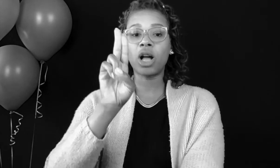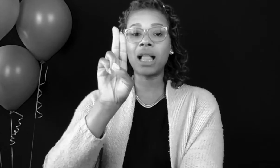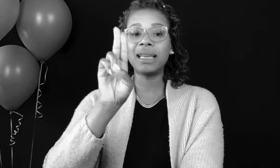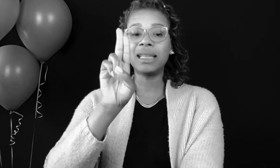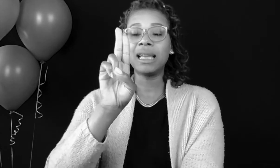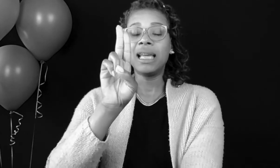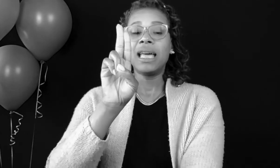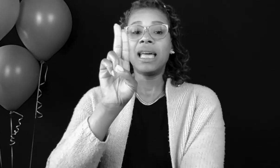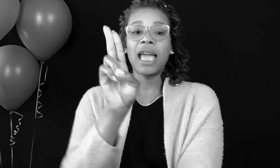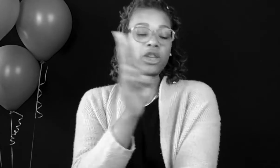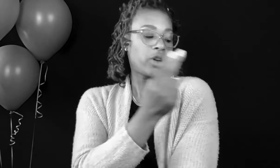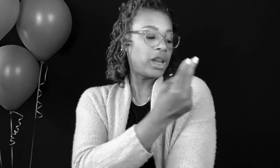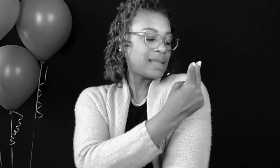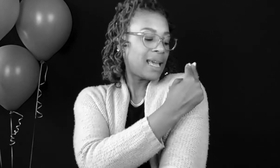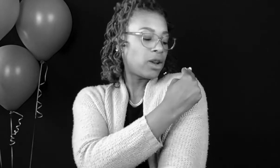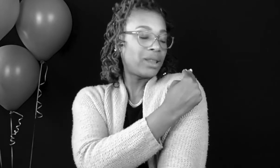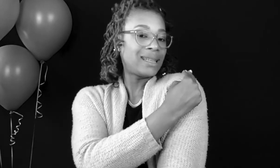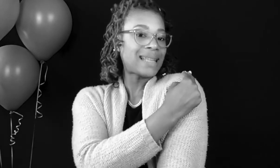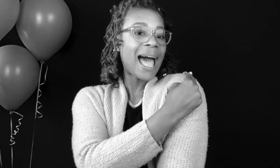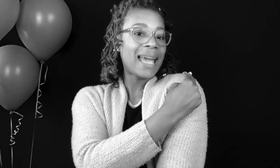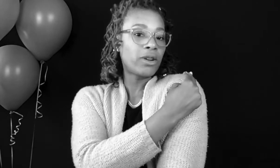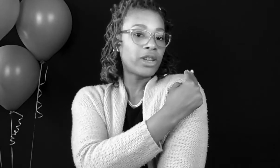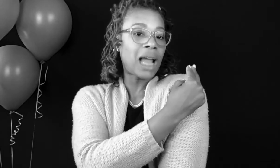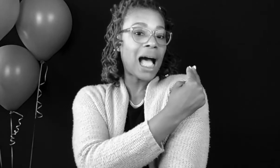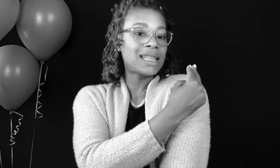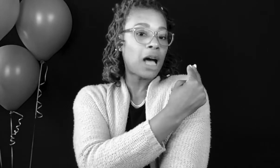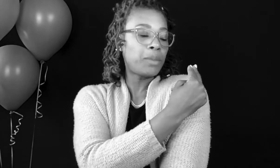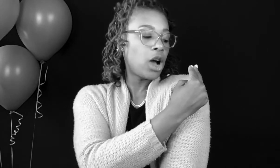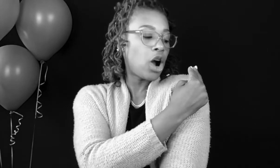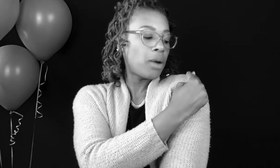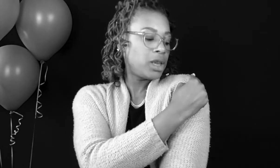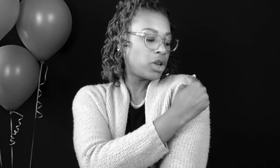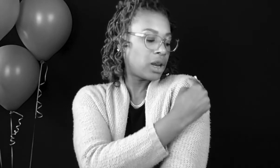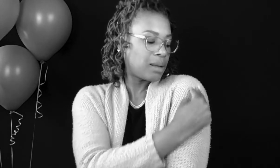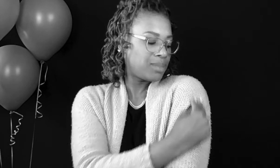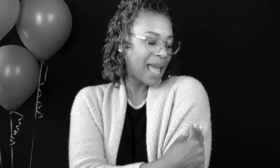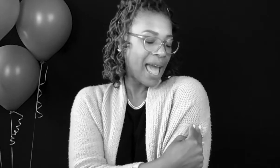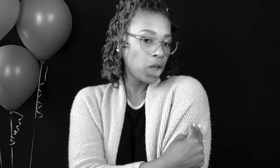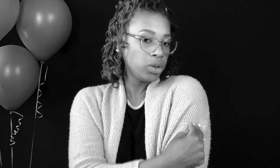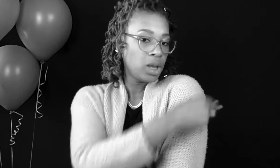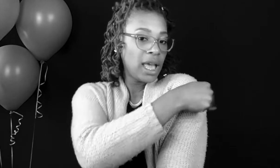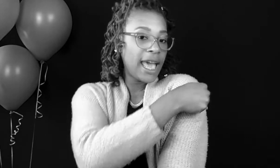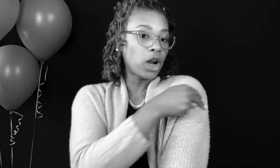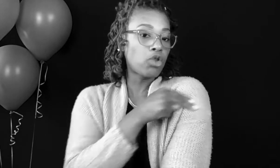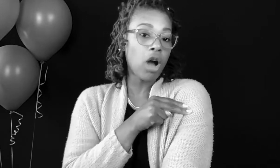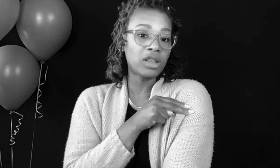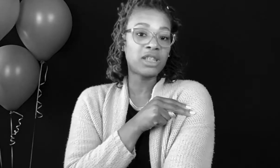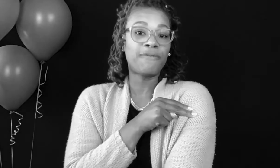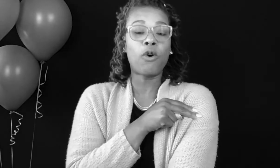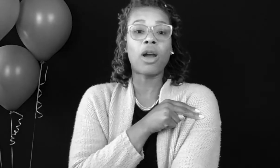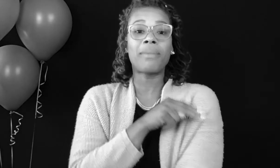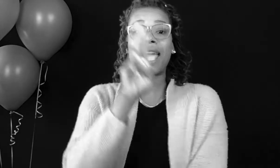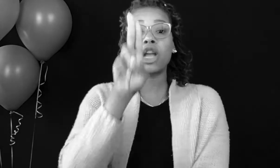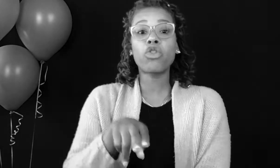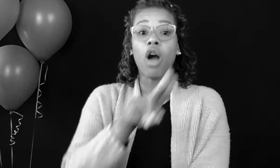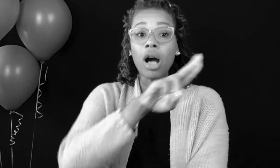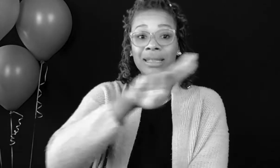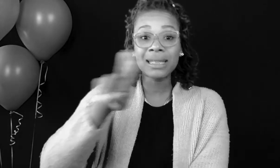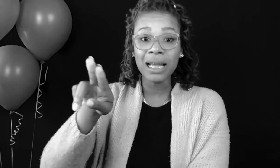it, and you're going to take it on the side on your non-dominant arm, and you're going to come down and across to form a cross